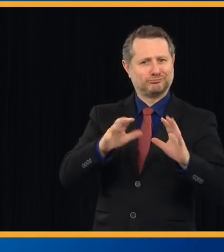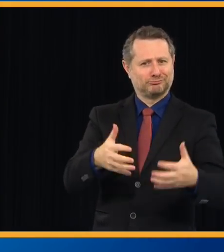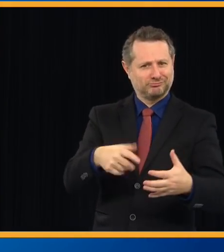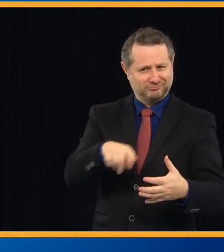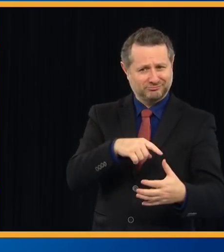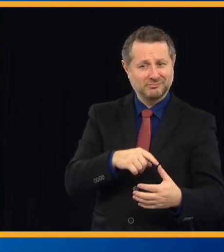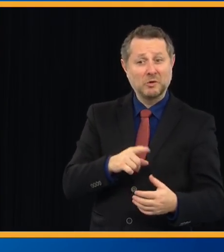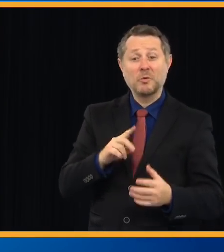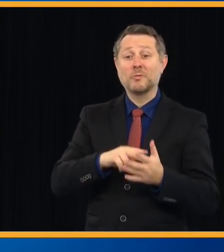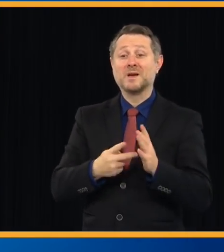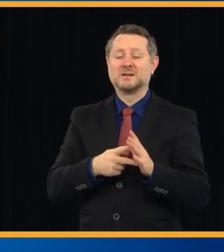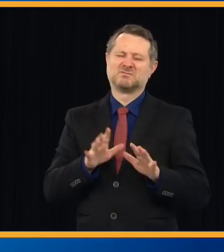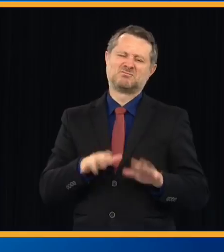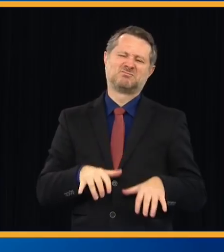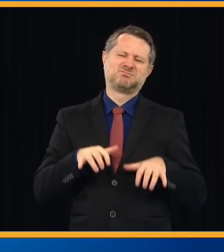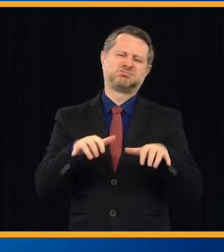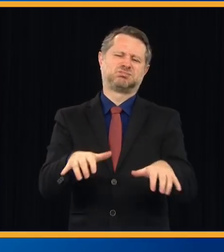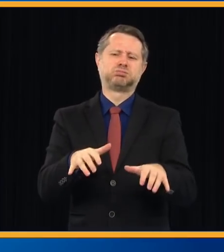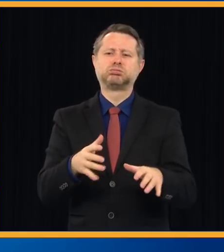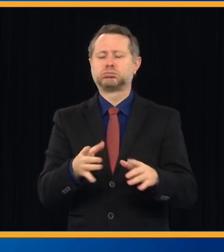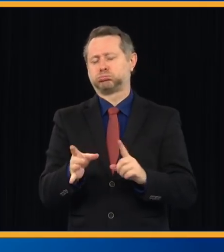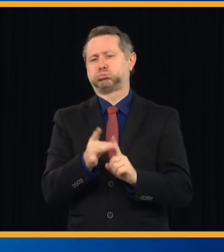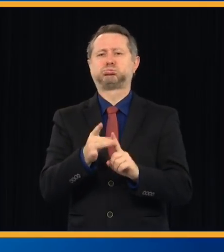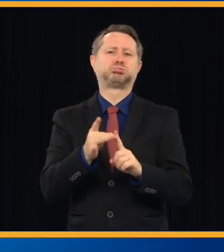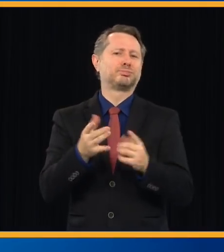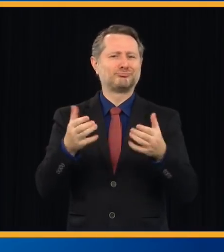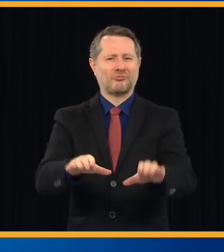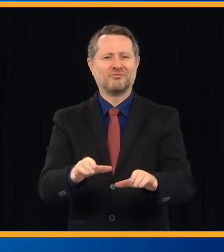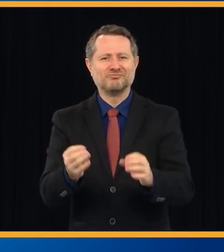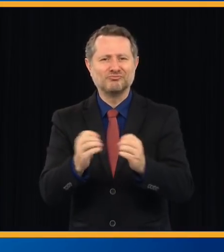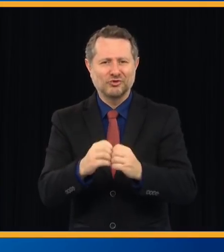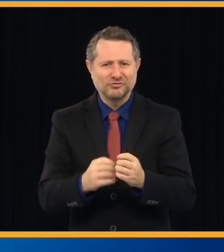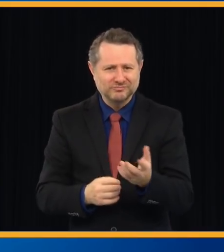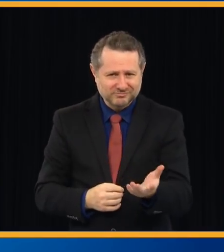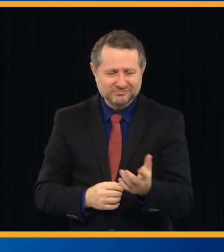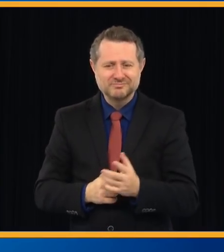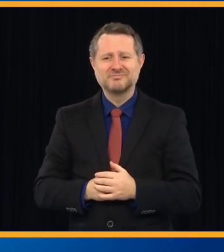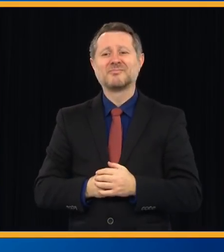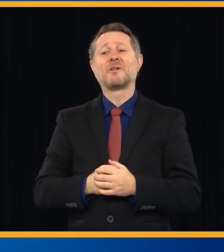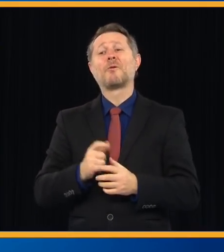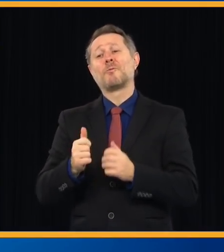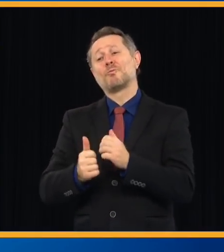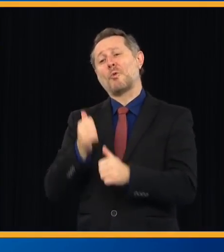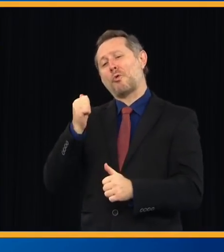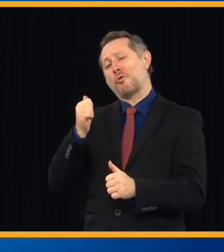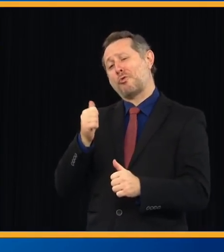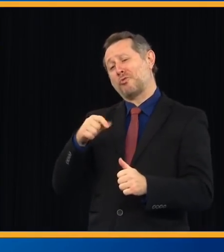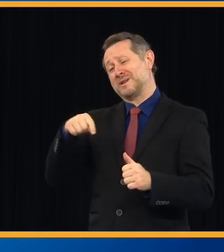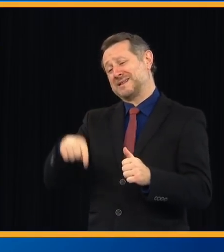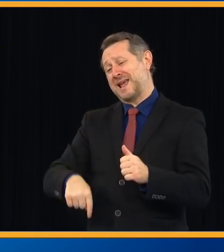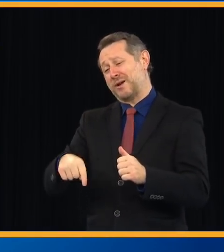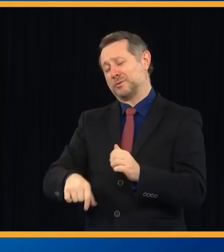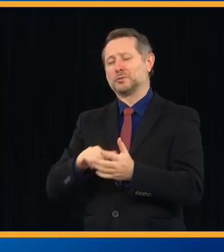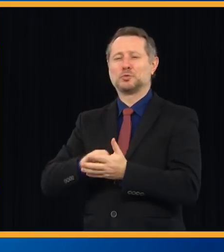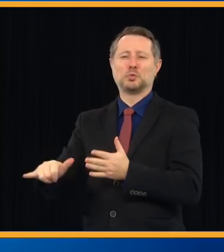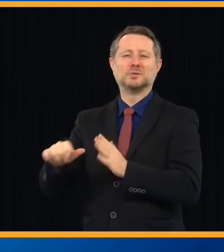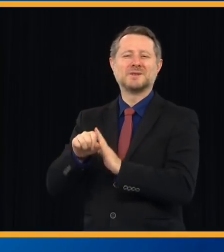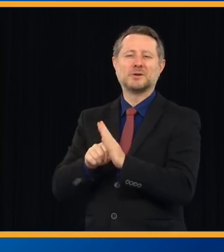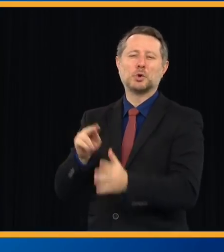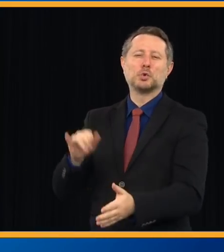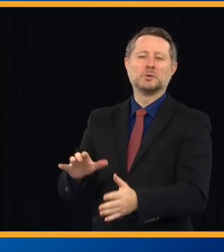population, but much of it also correlates with downstate New York. 17%